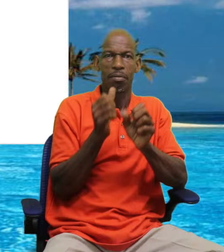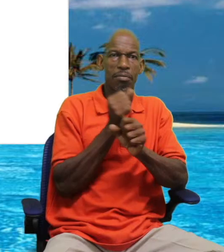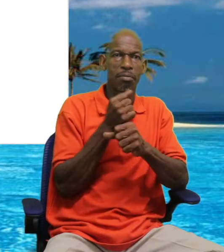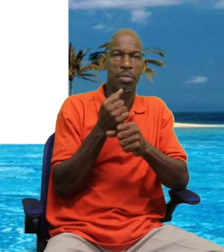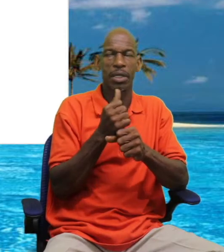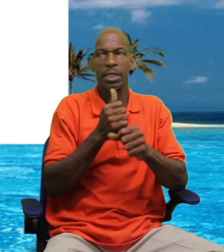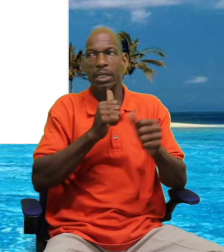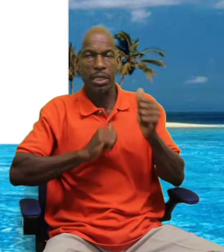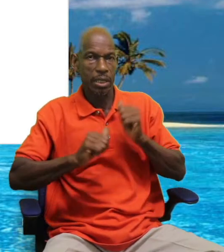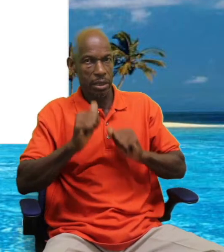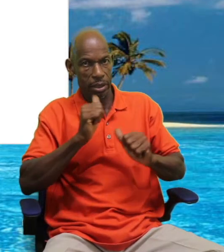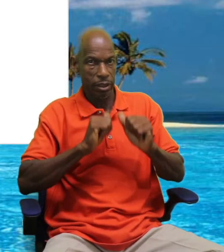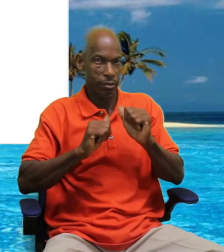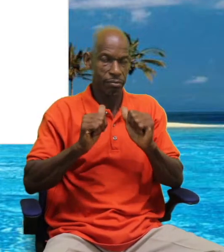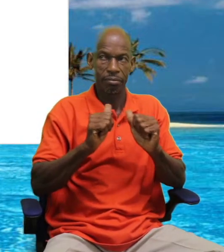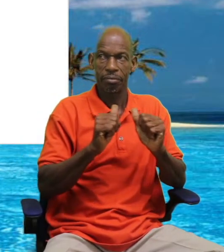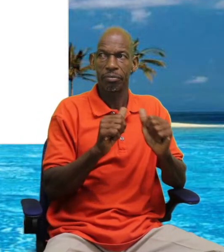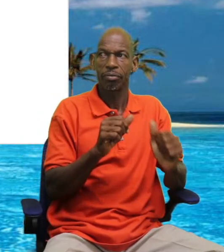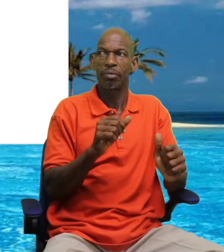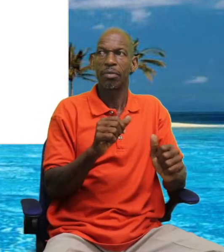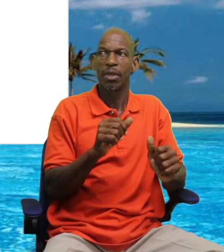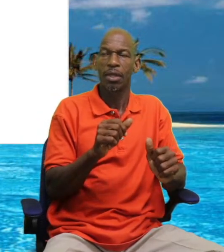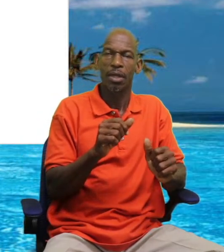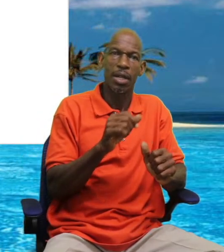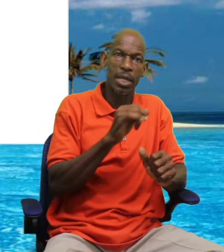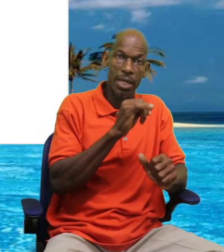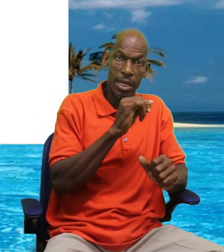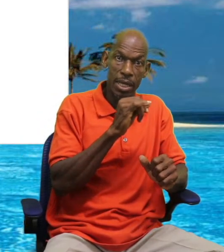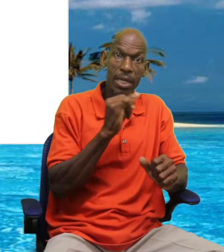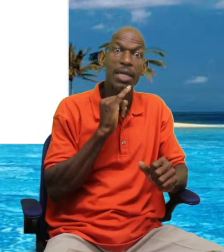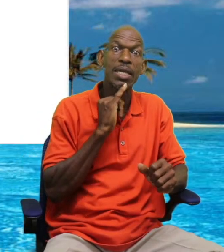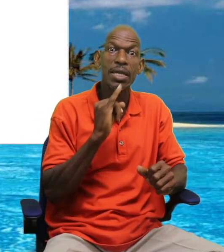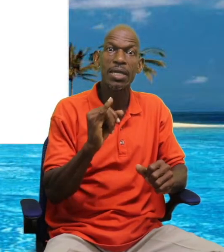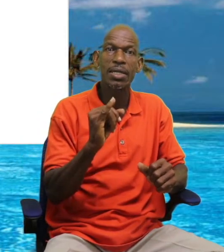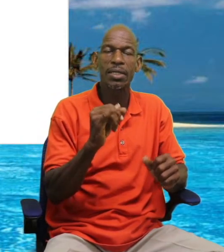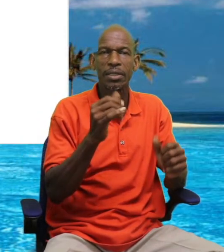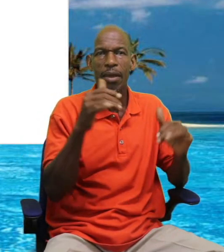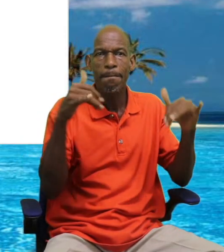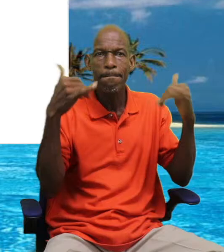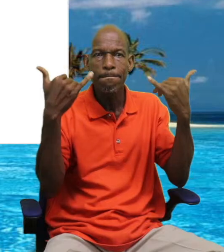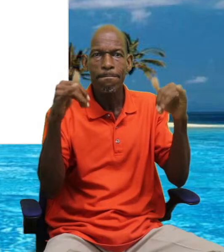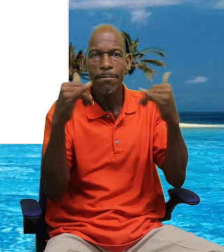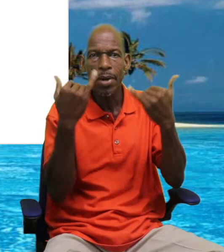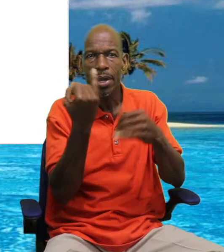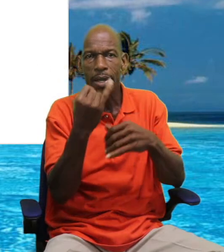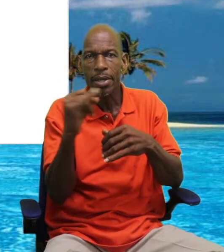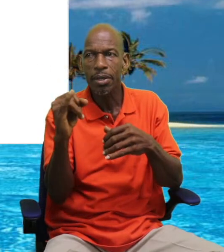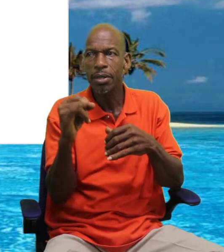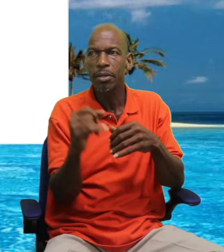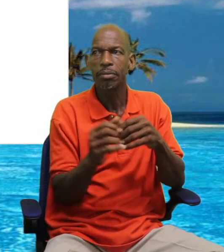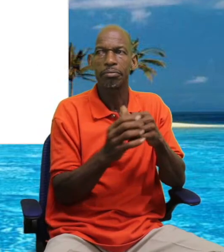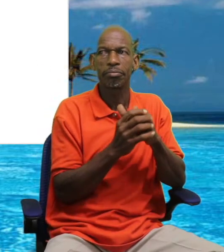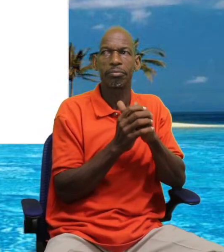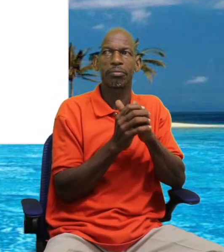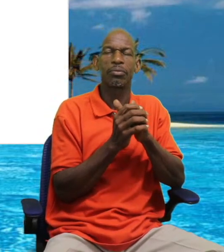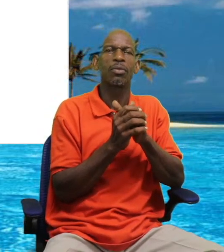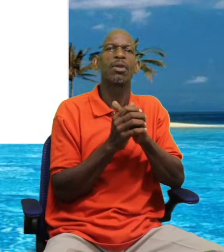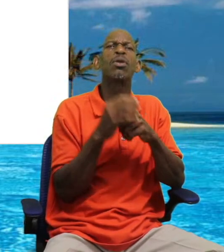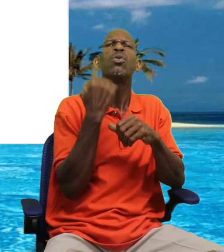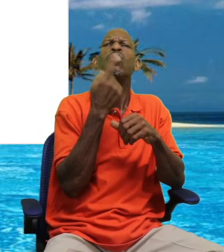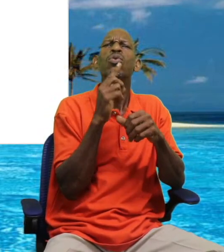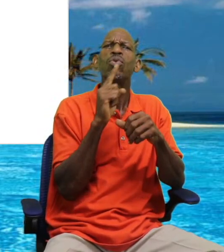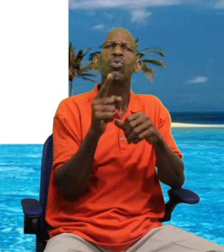more deeper into verbs, is playing. So we have to ask ourselves, who is